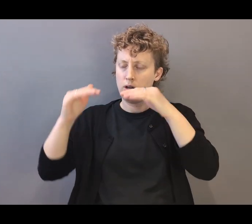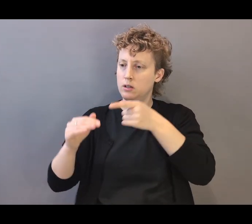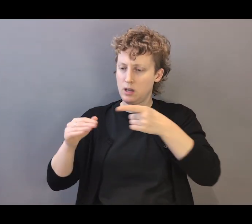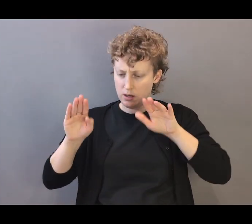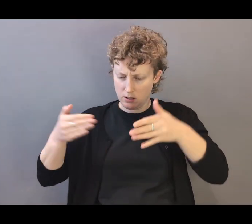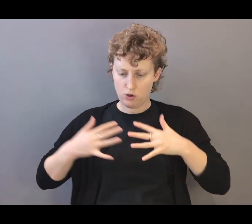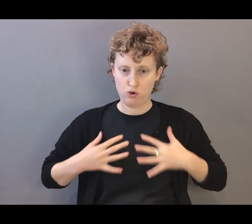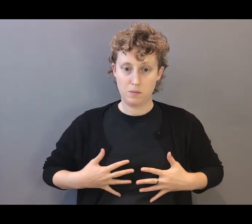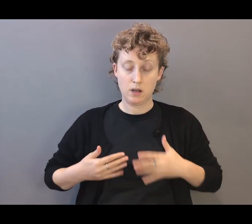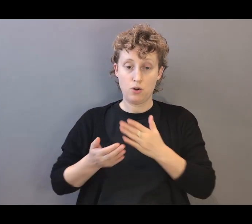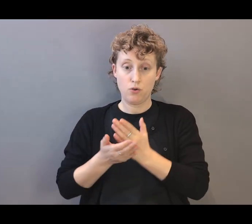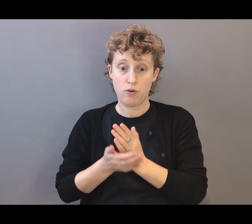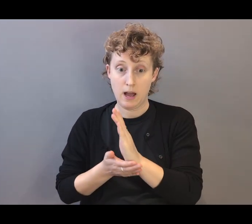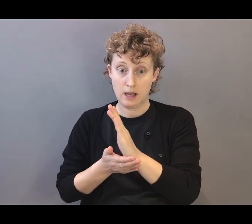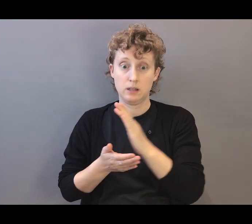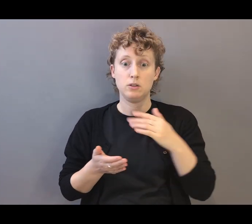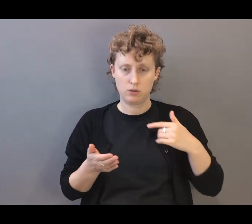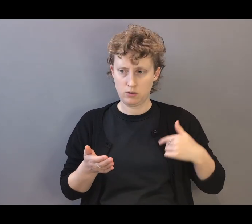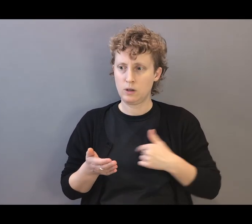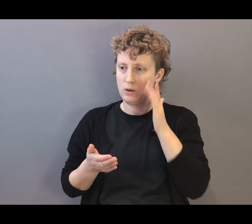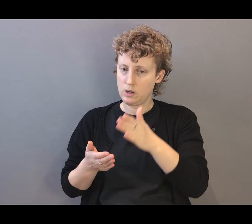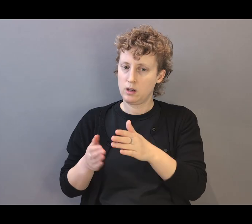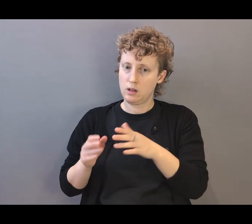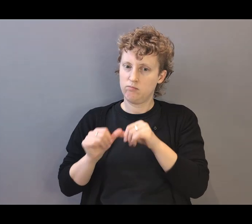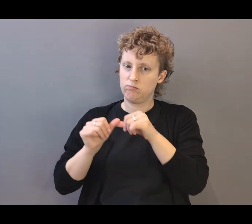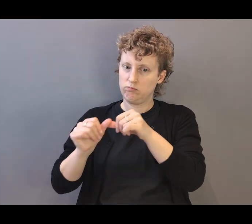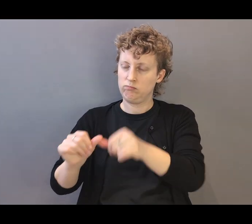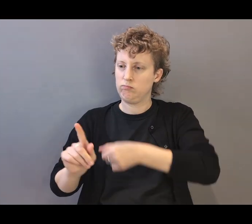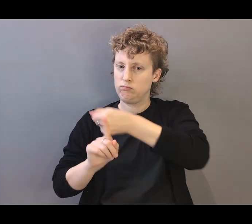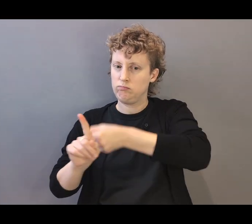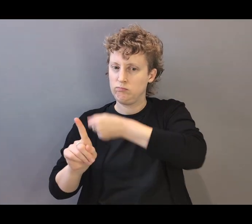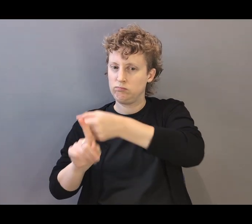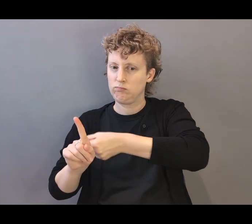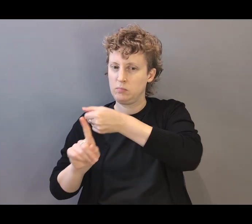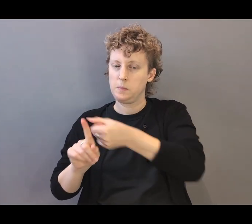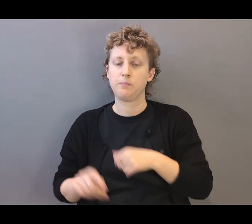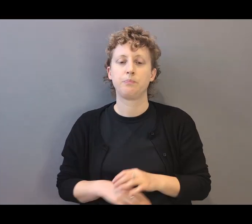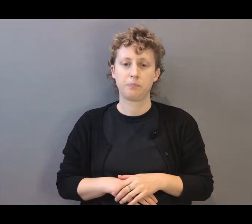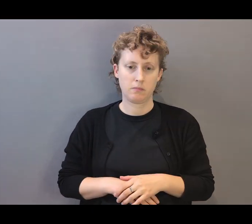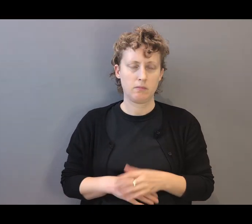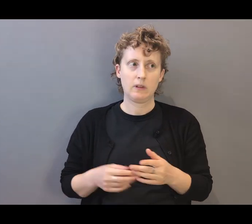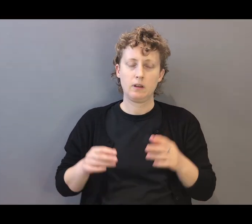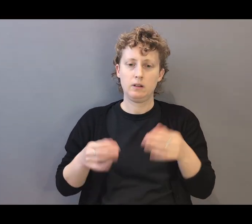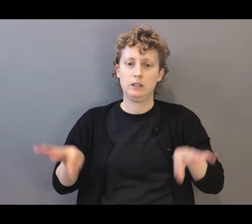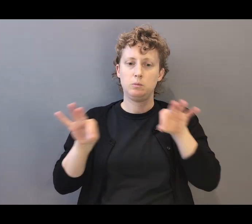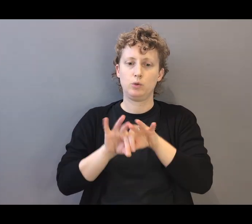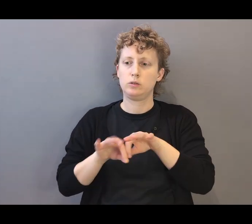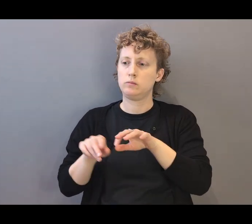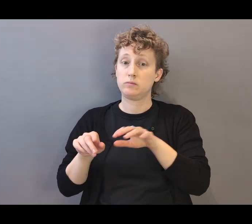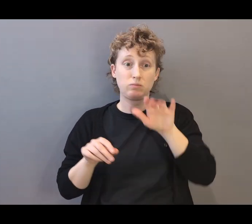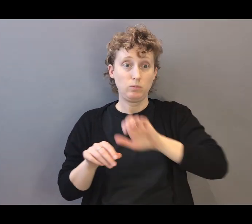member states is critical and that sometimes NGOs are being attacked. So it's important that support continues to come